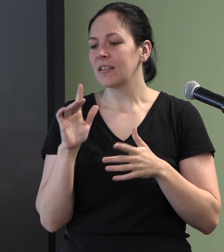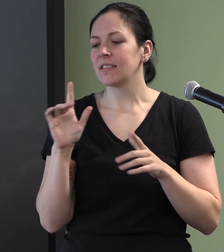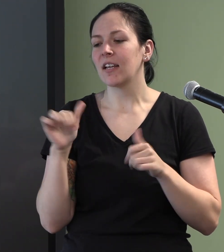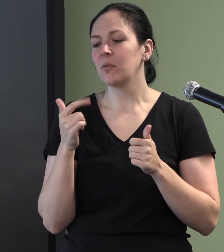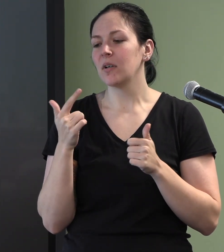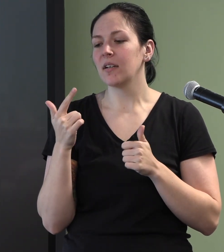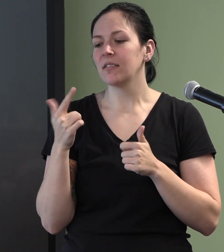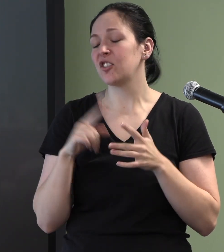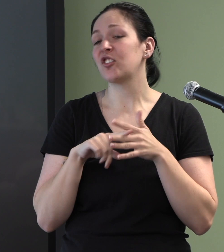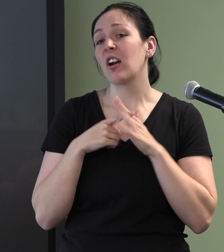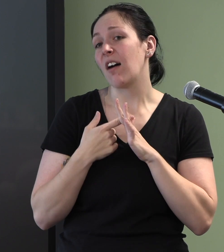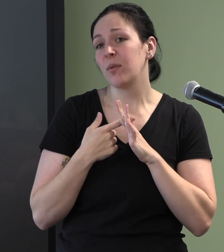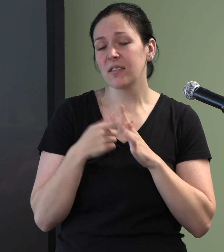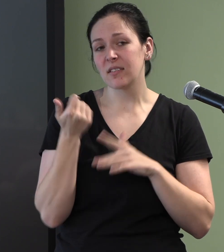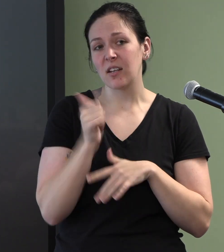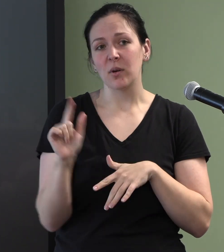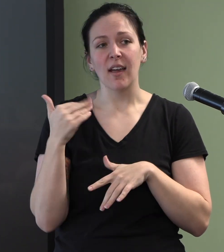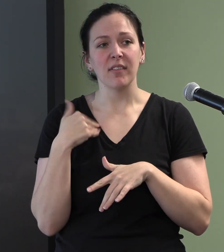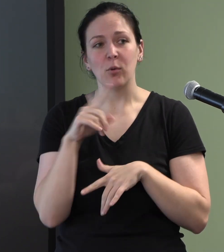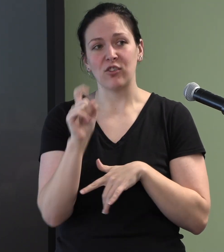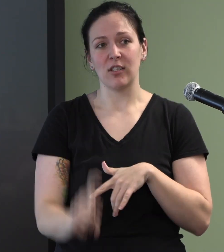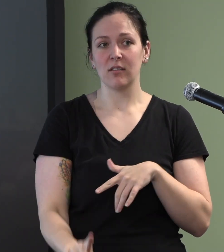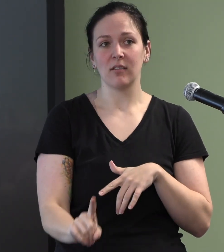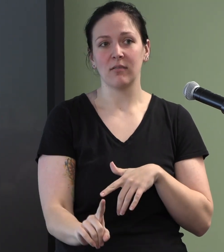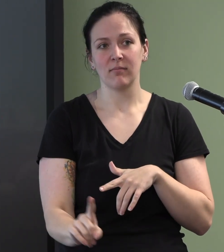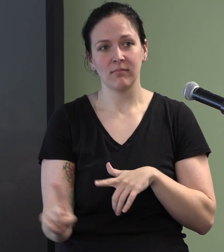Does anyone, to start off with, does anyone have any questions?